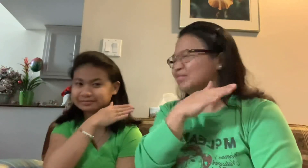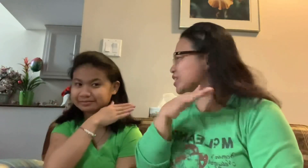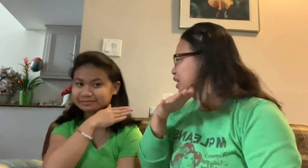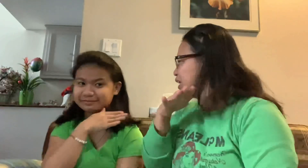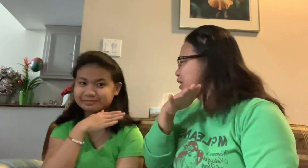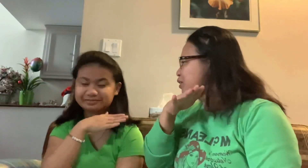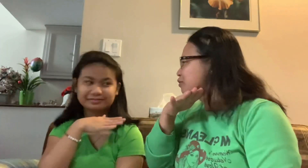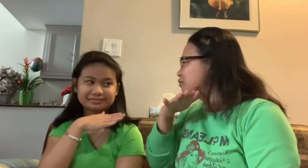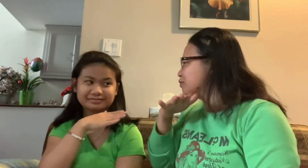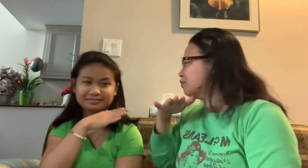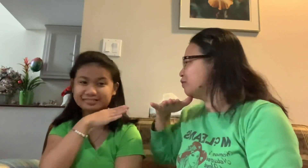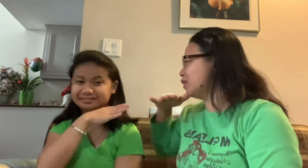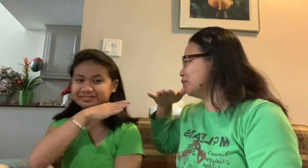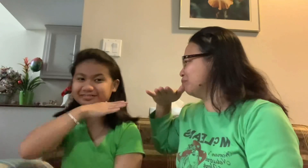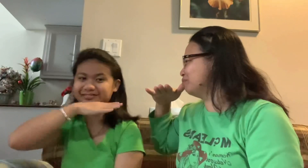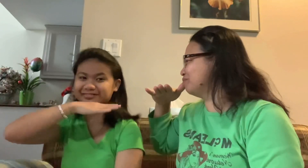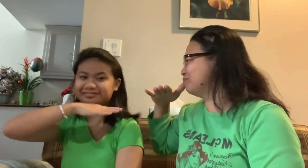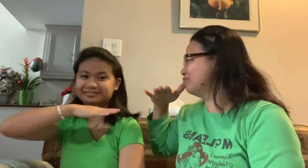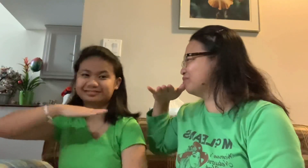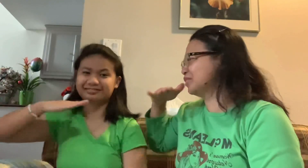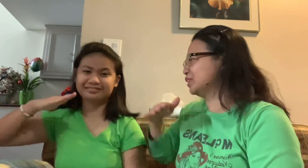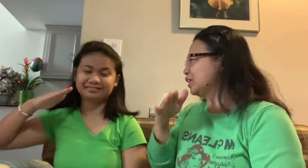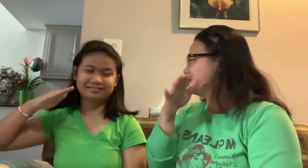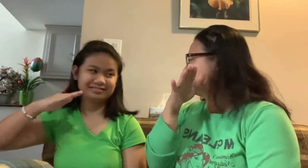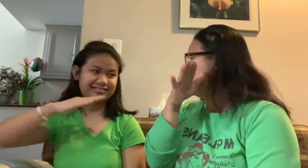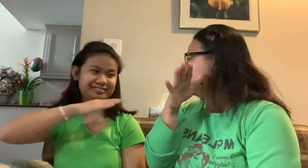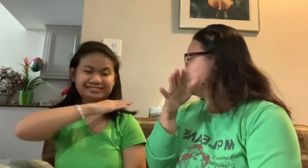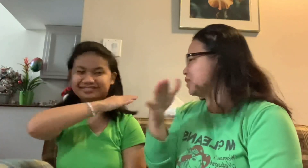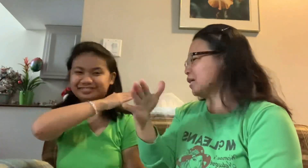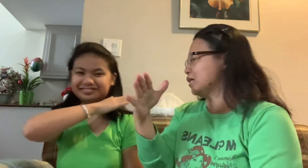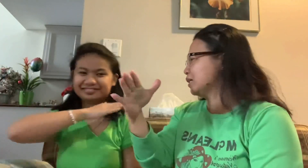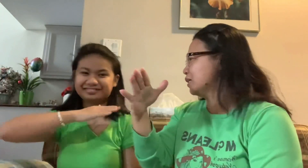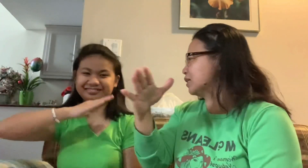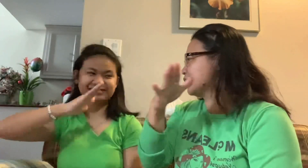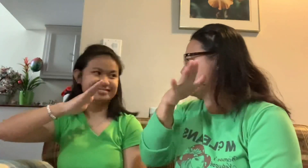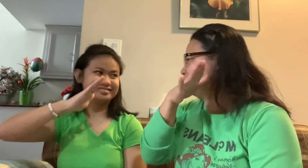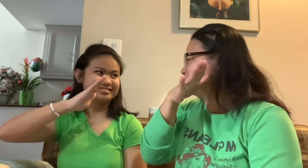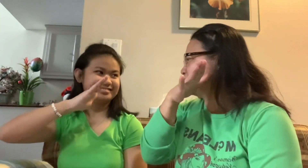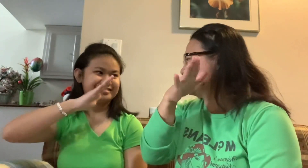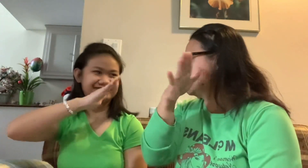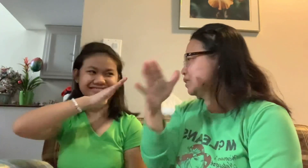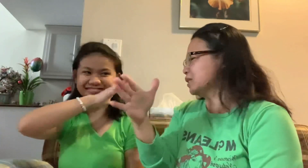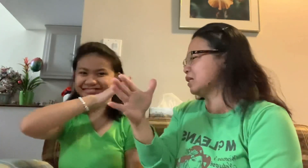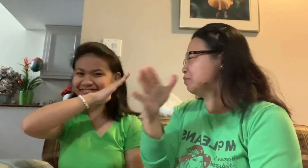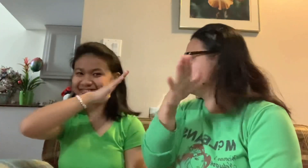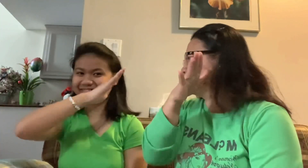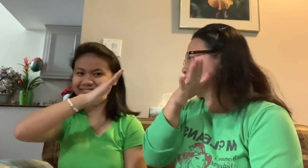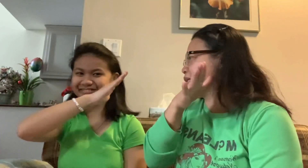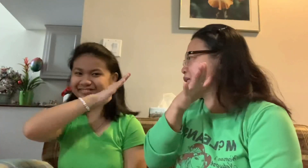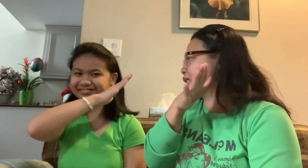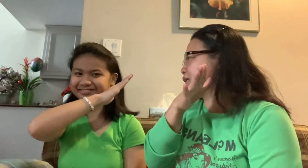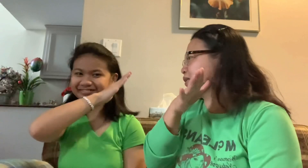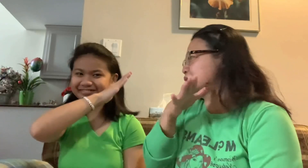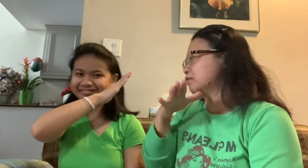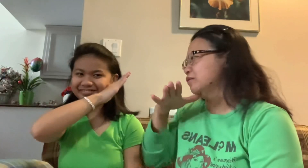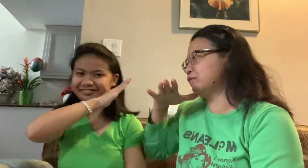Say farm. Say it for me. You say the tongue, and then